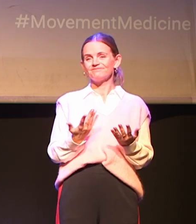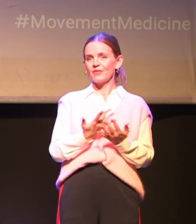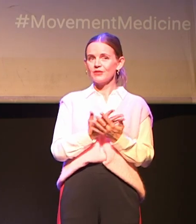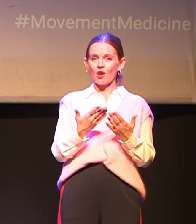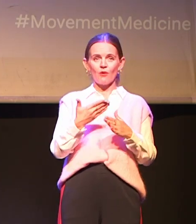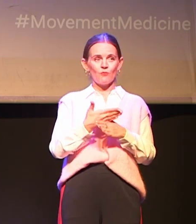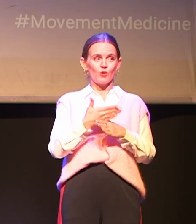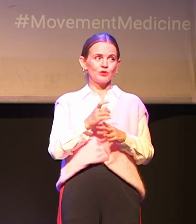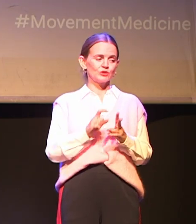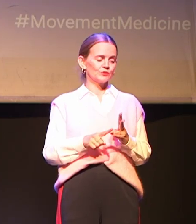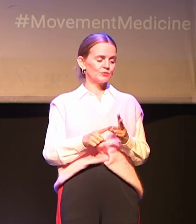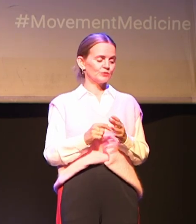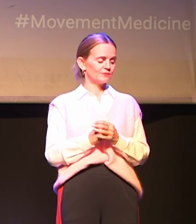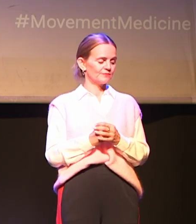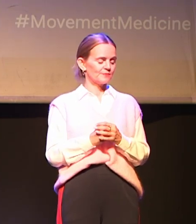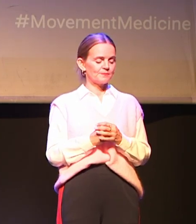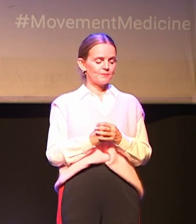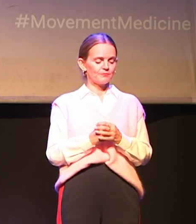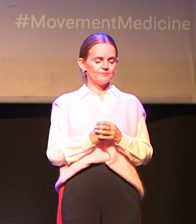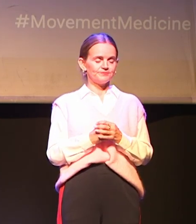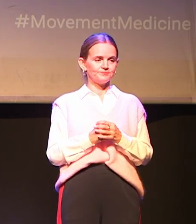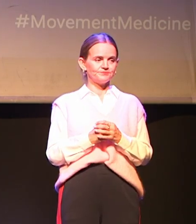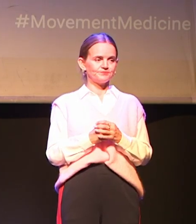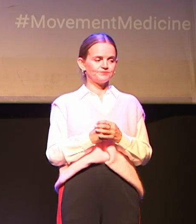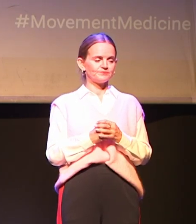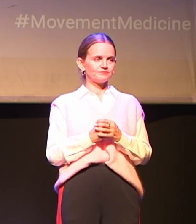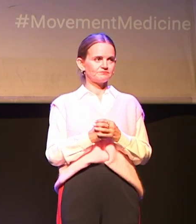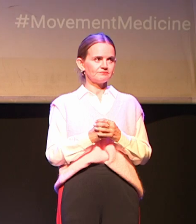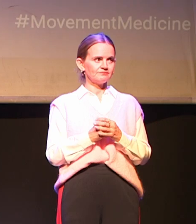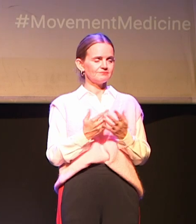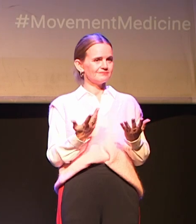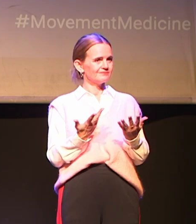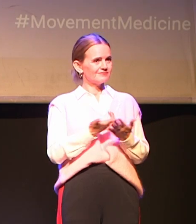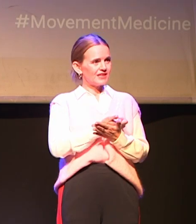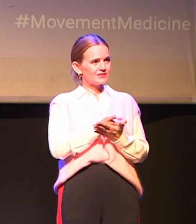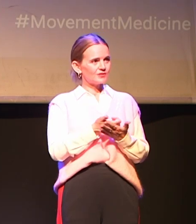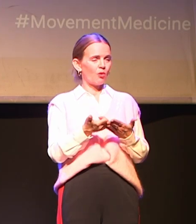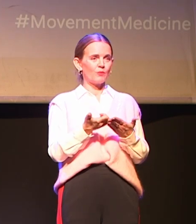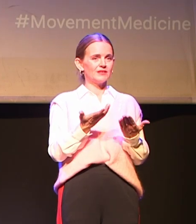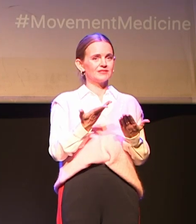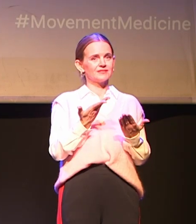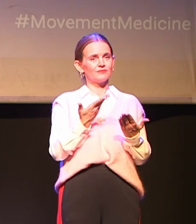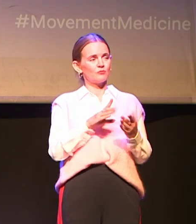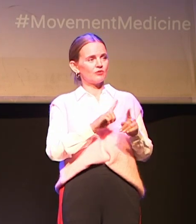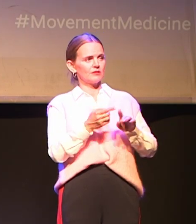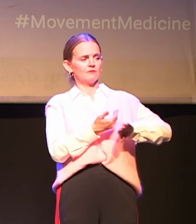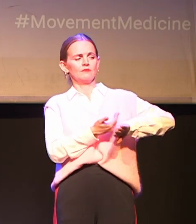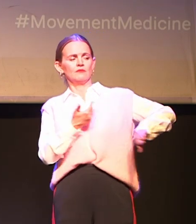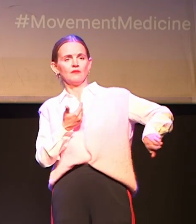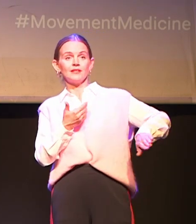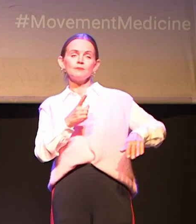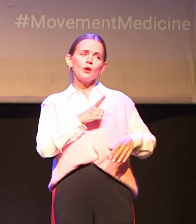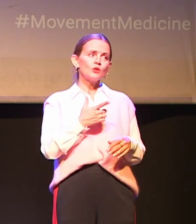that isn't always malicious, and that's not always from othering. Often that's from safeguarding and trying to create safety